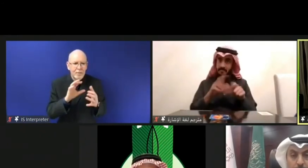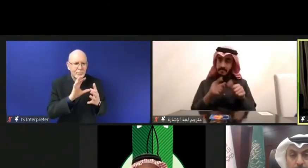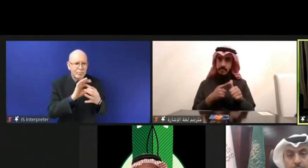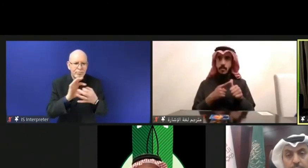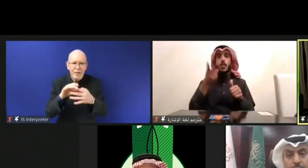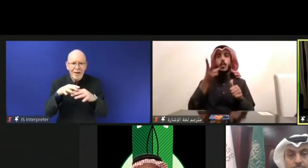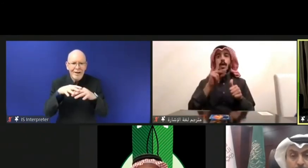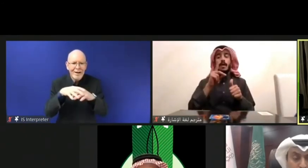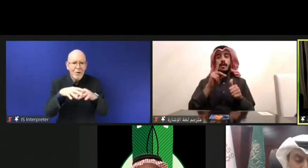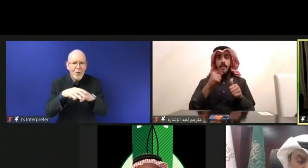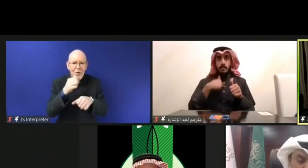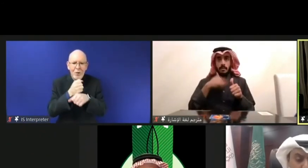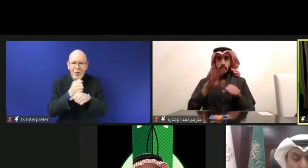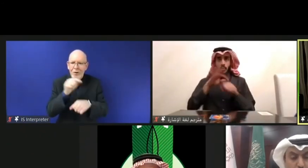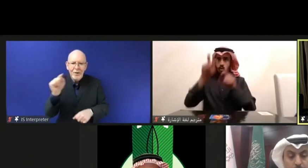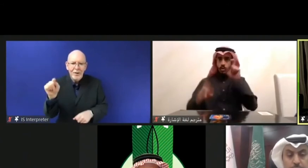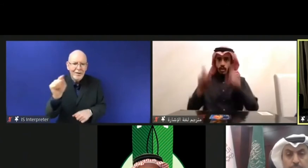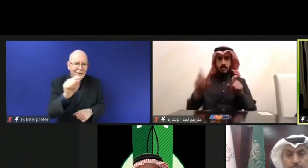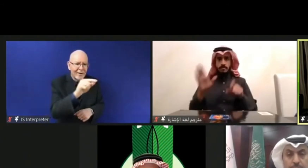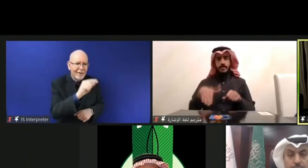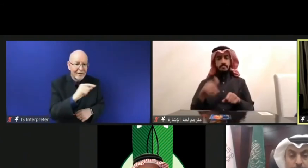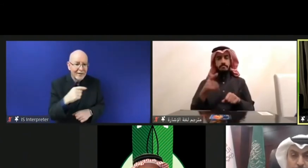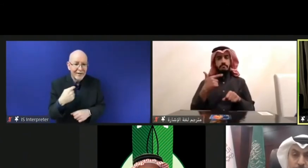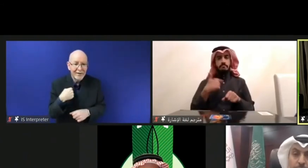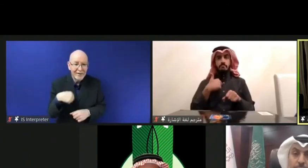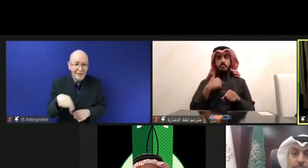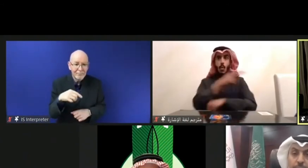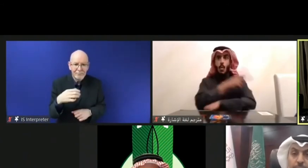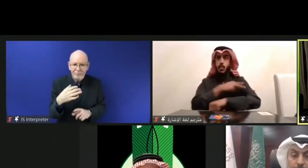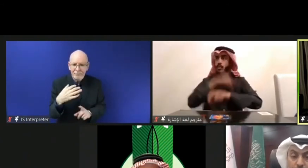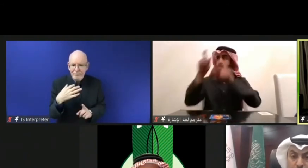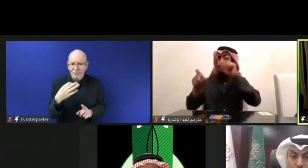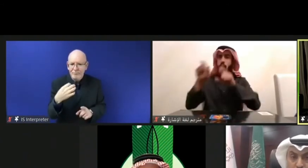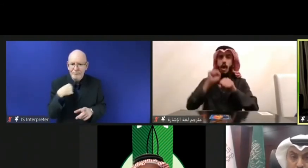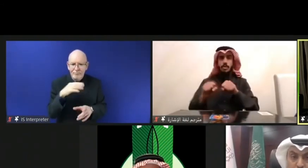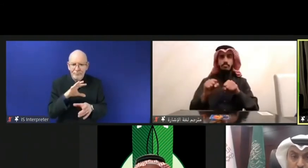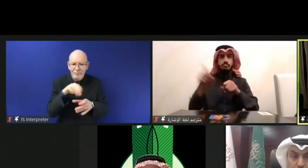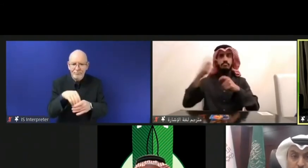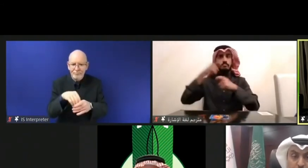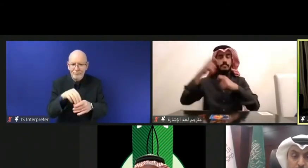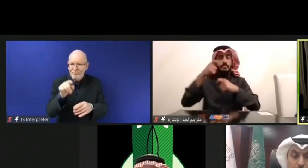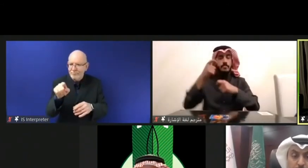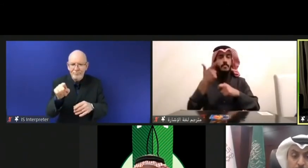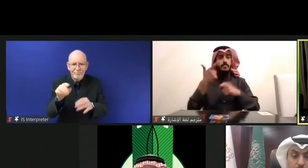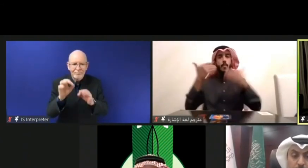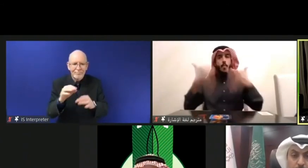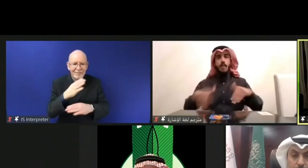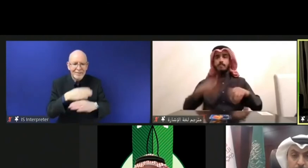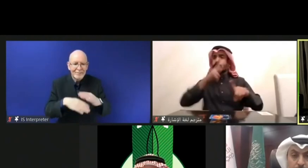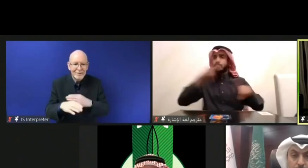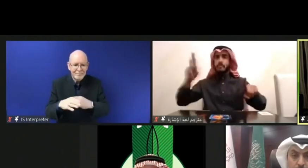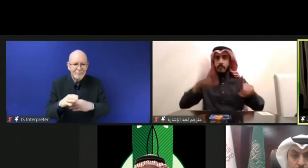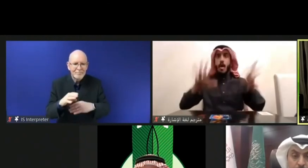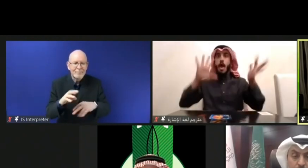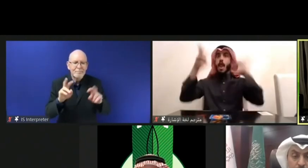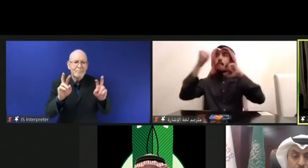to be members of the Business Disability Forum, Global Forum of the International Labour